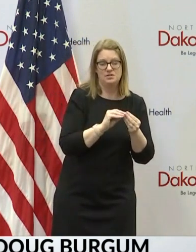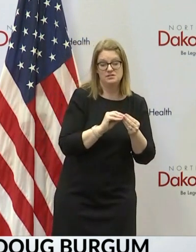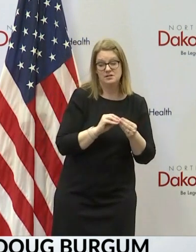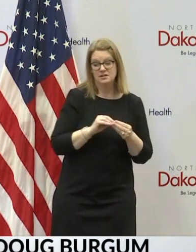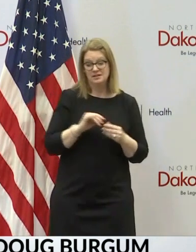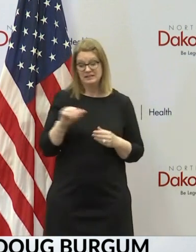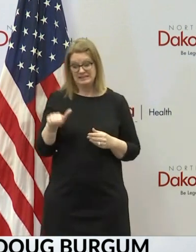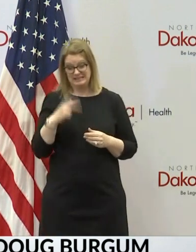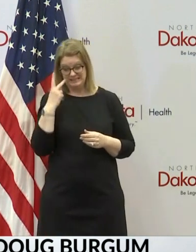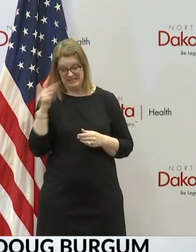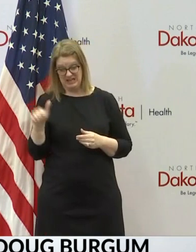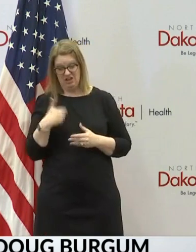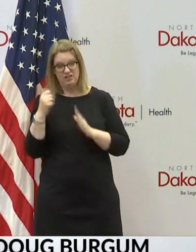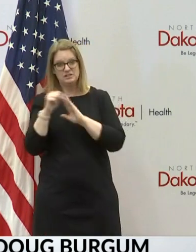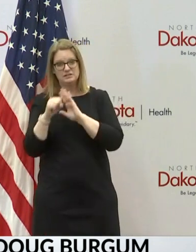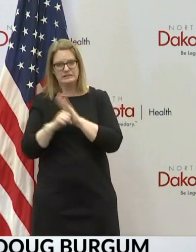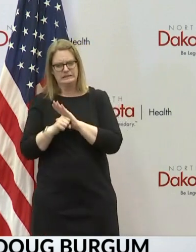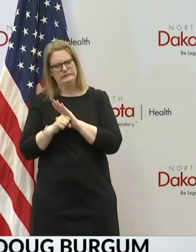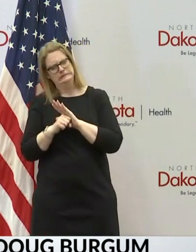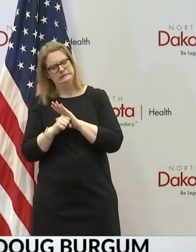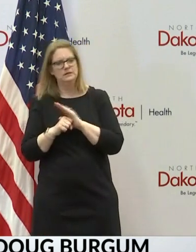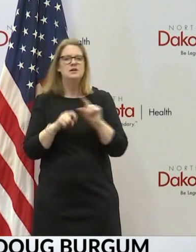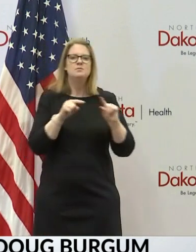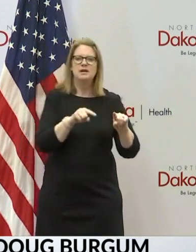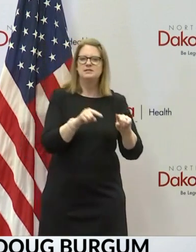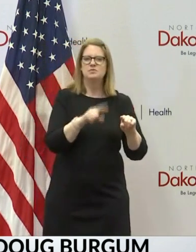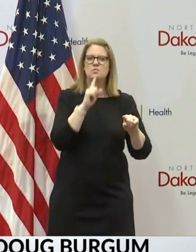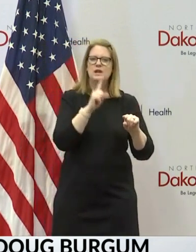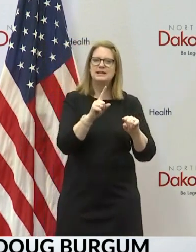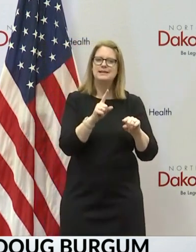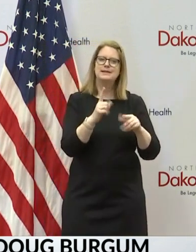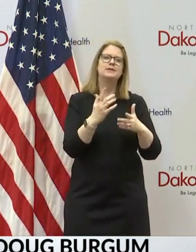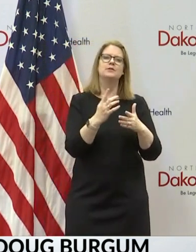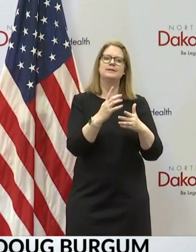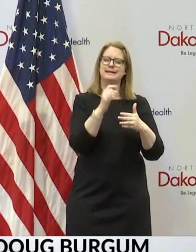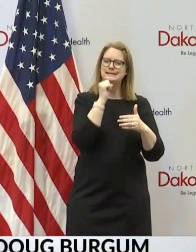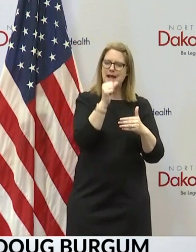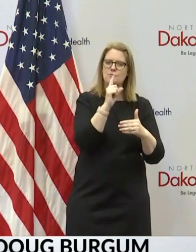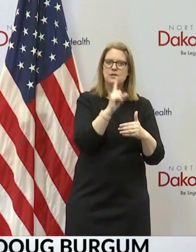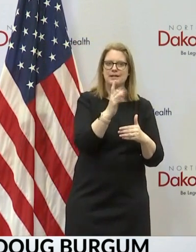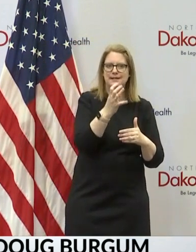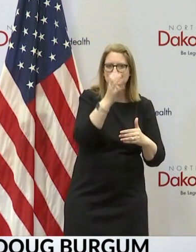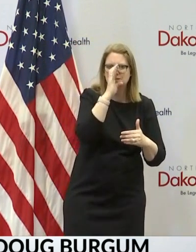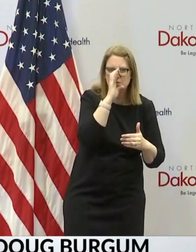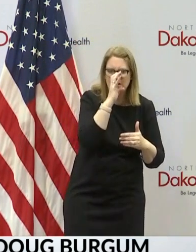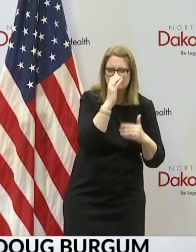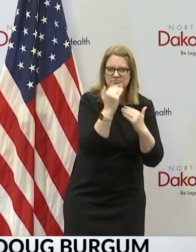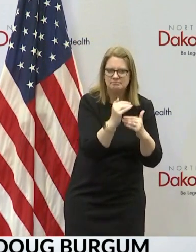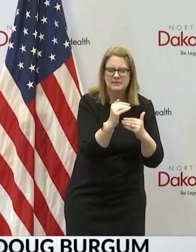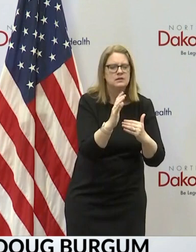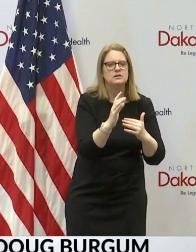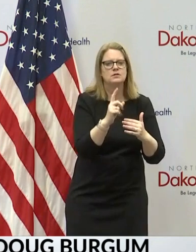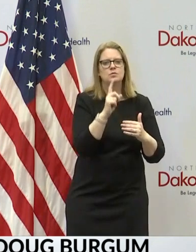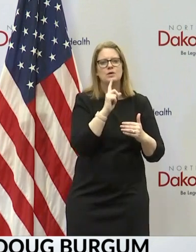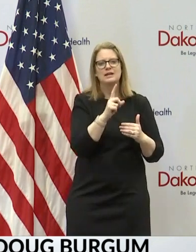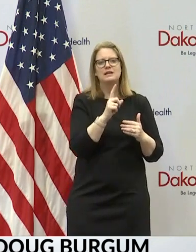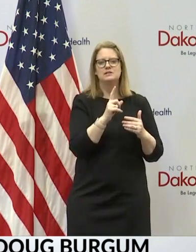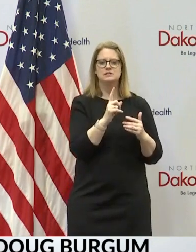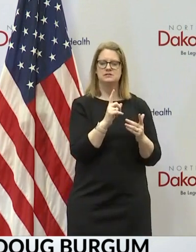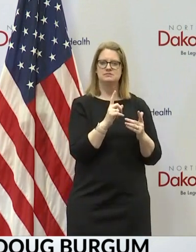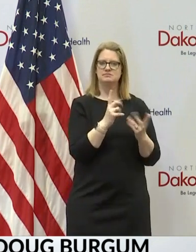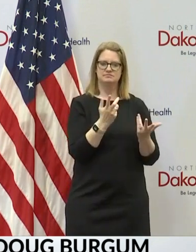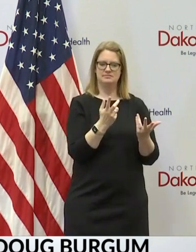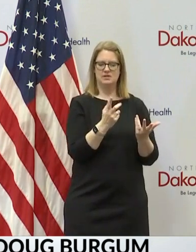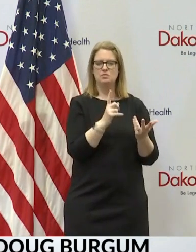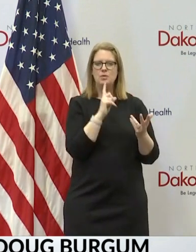other state, and do that in one of the least restrictive ways from a government mandate approach to almost any